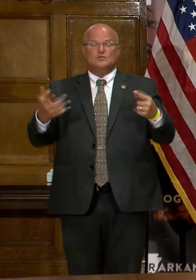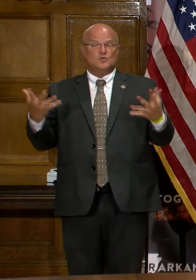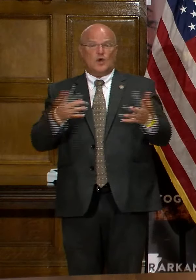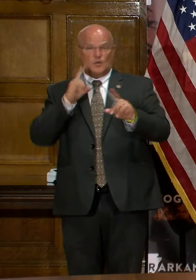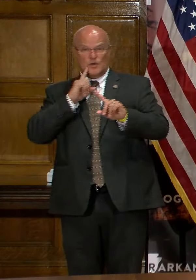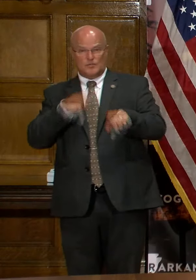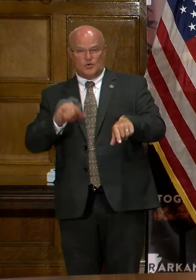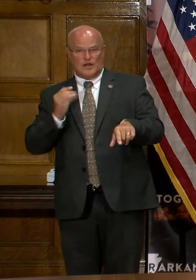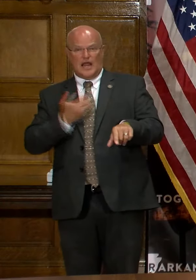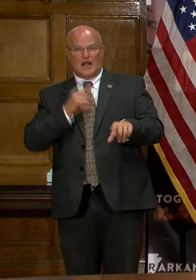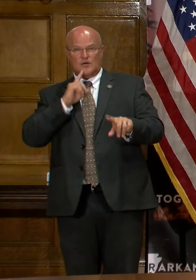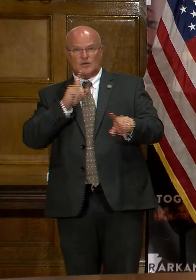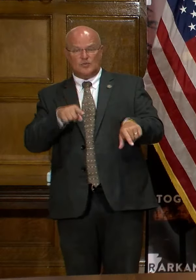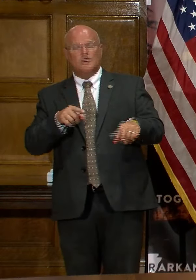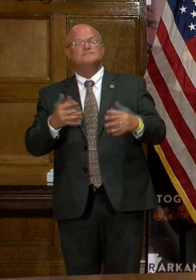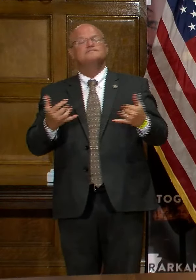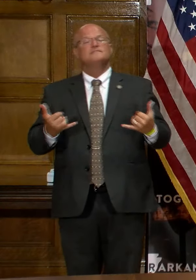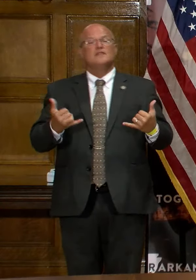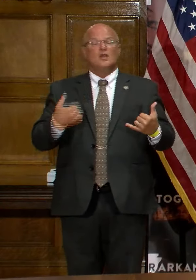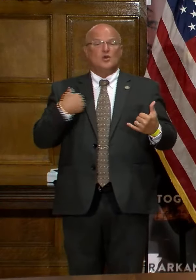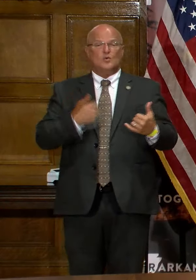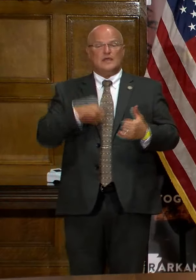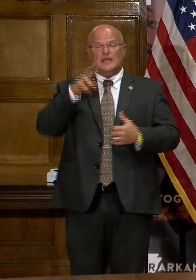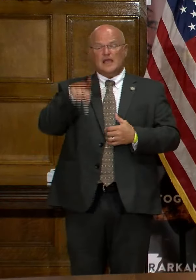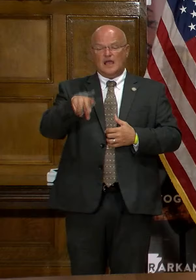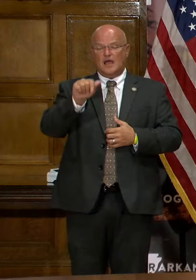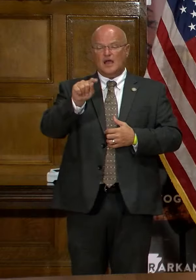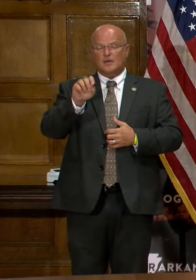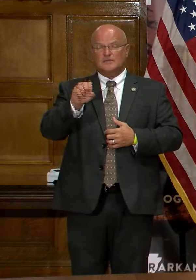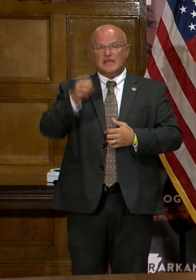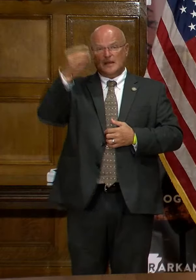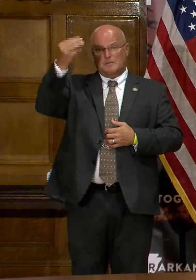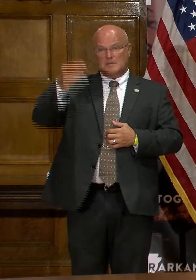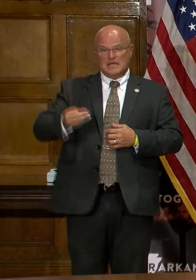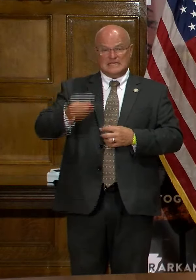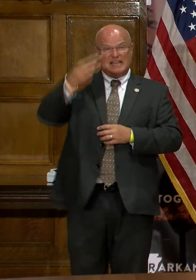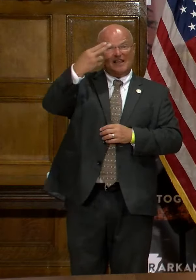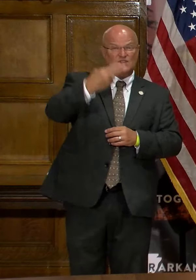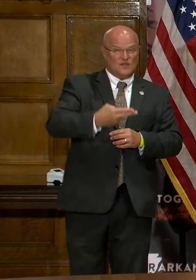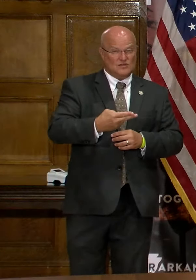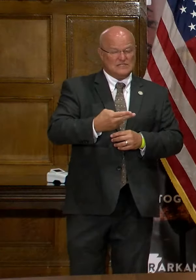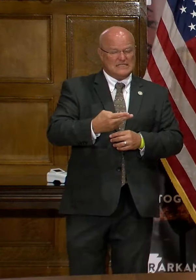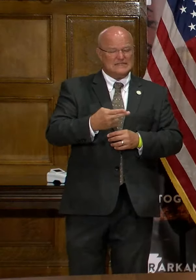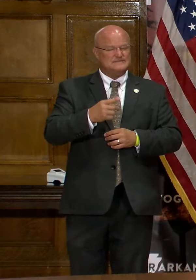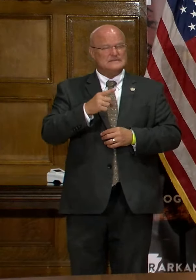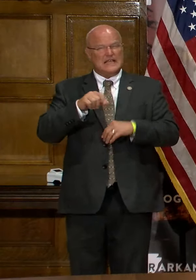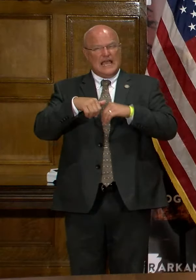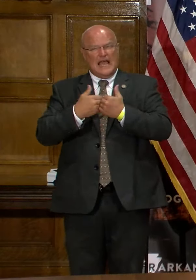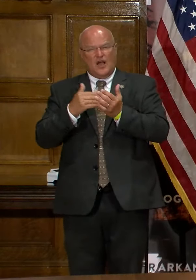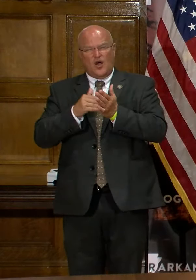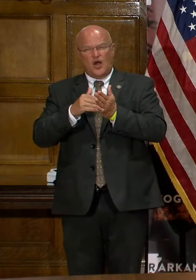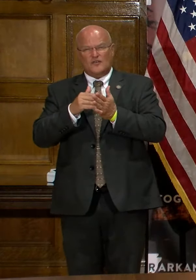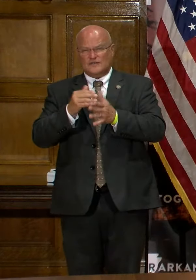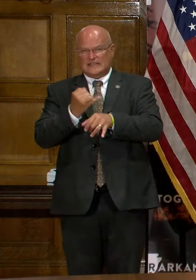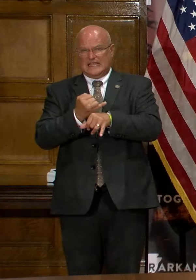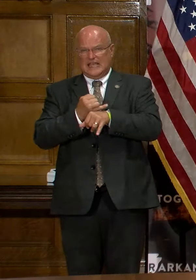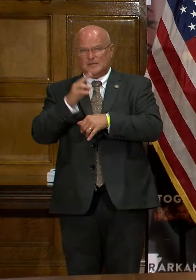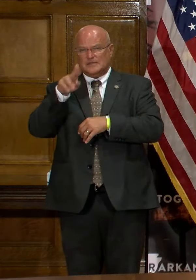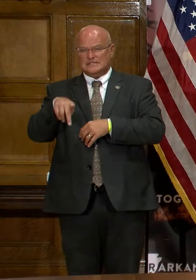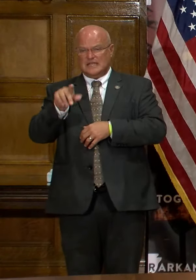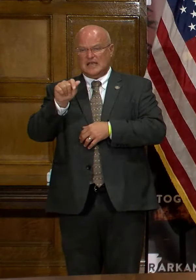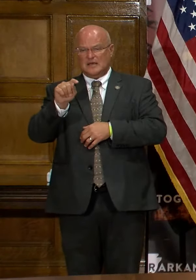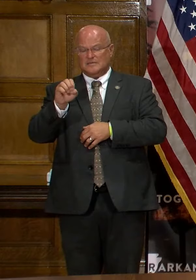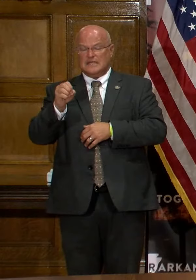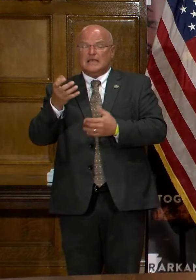reporting on our report. Now, also of note, we update a report every Monday and Thursday. I'm not entirely sure how often the campuses update their report, but